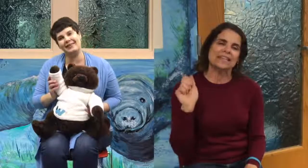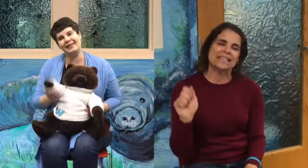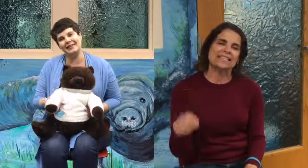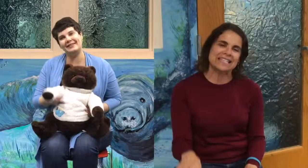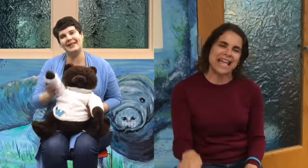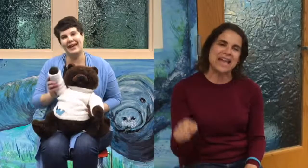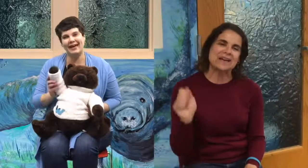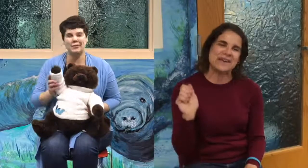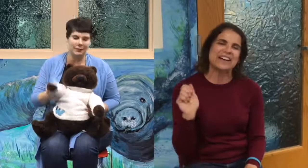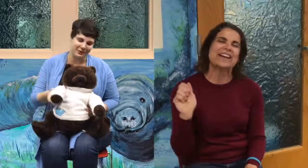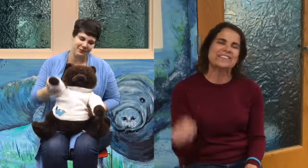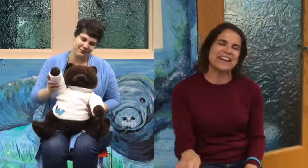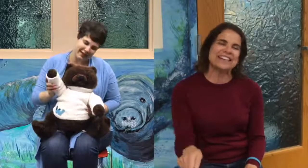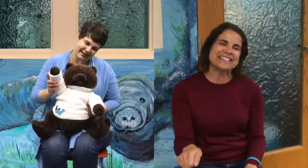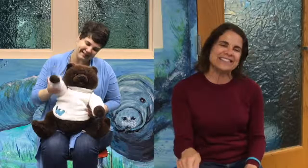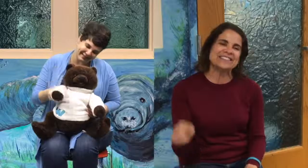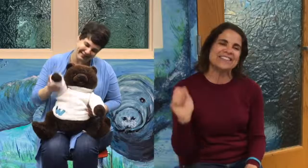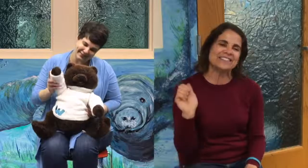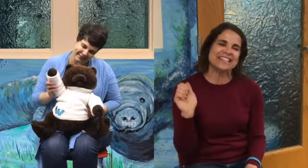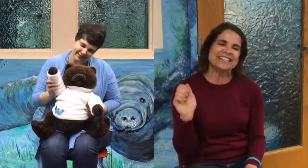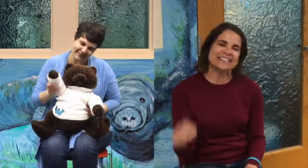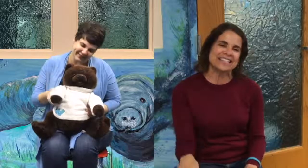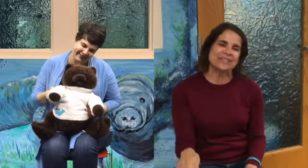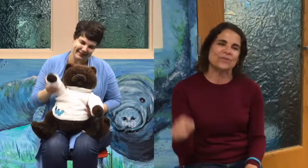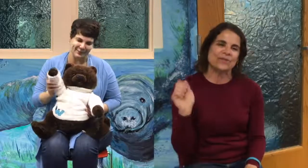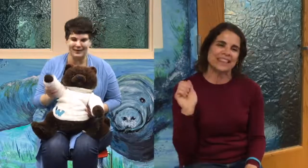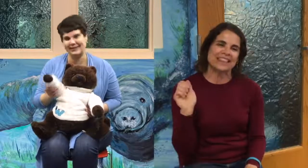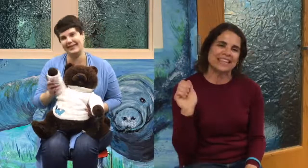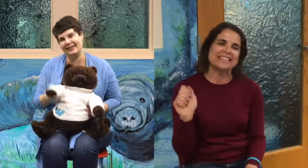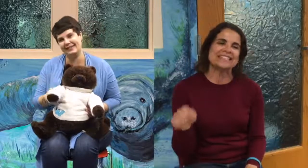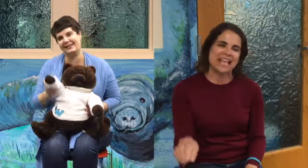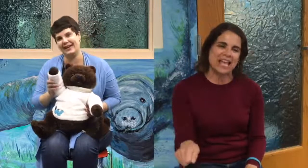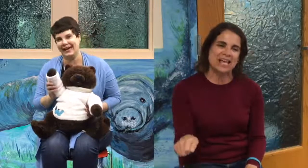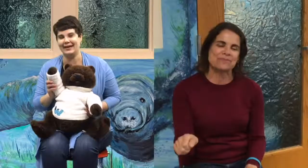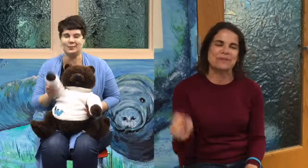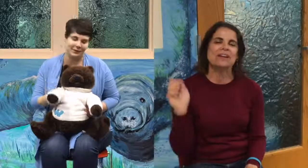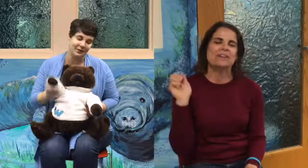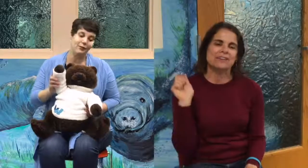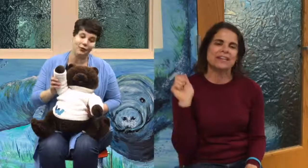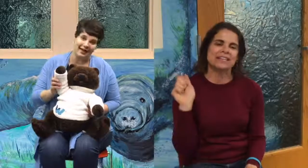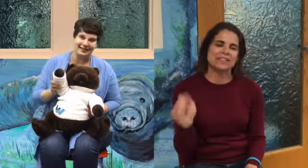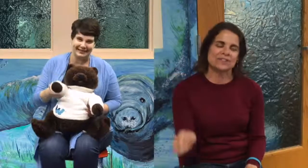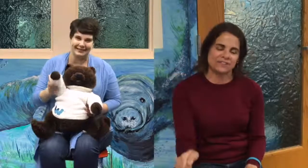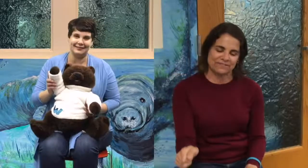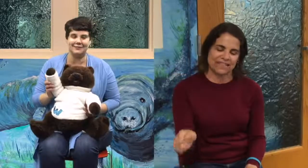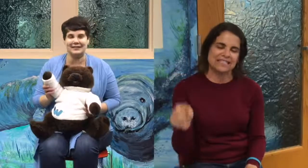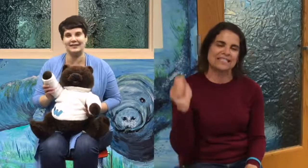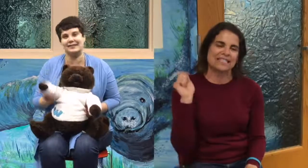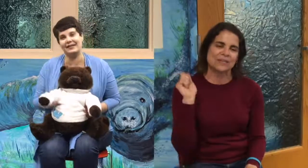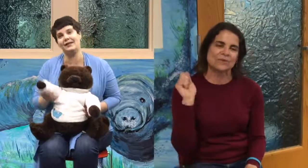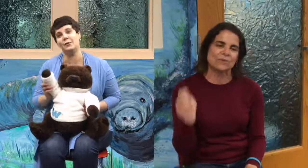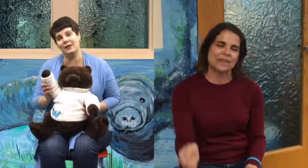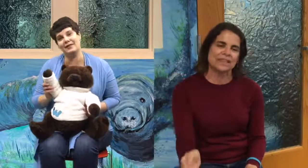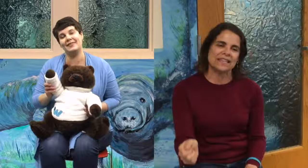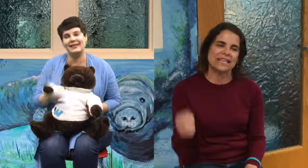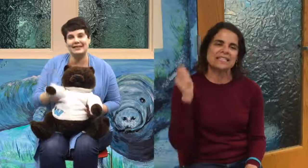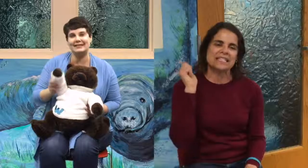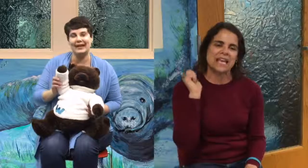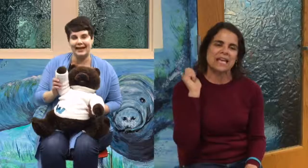his hammer. Freddy's gonna fix it with his hammer. Freddy's gonna fix it with his